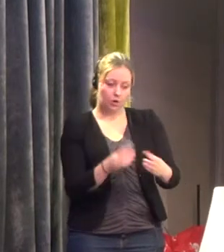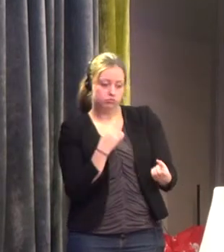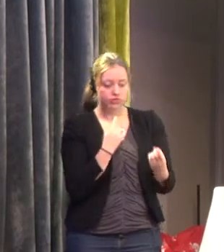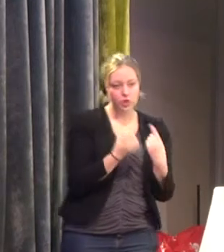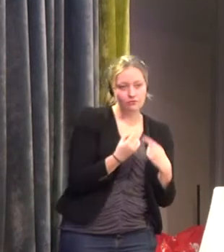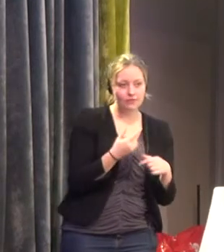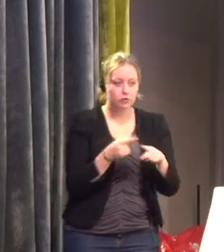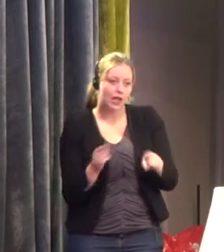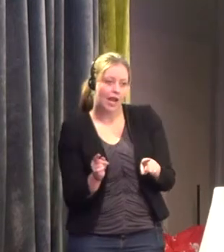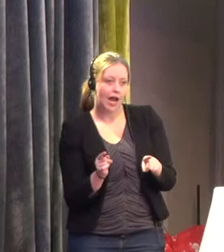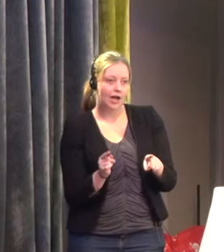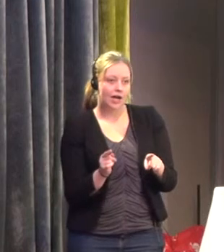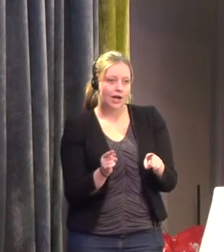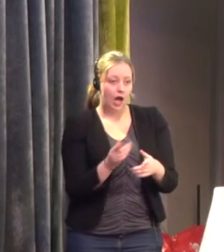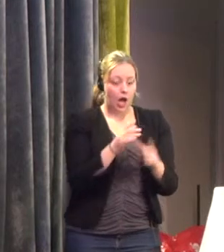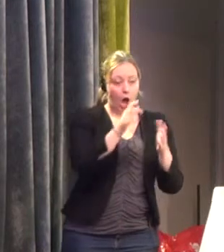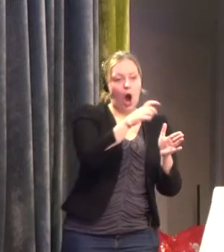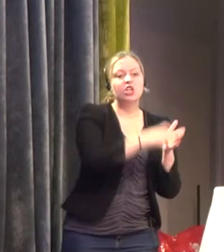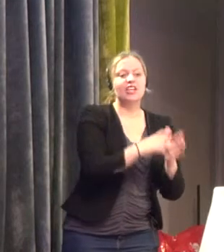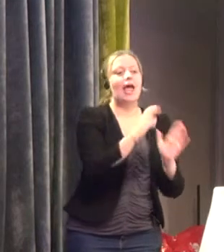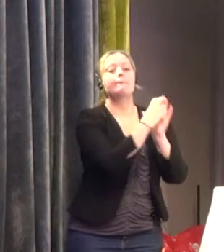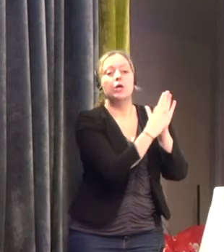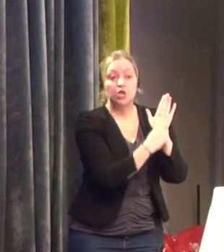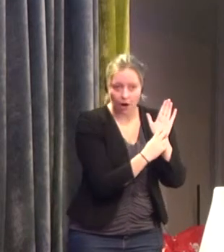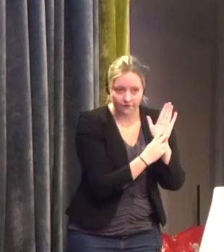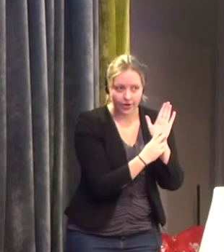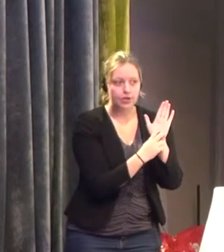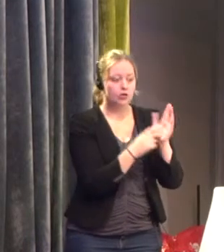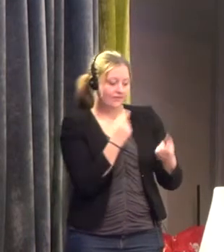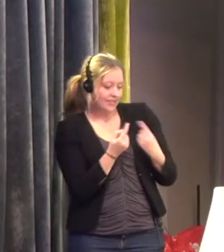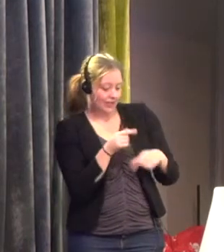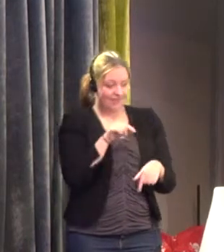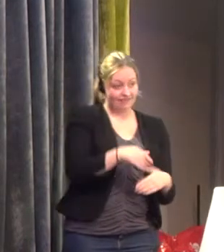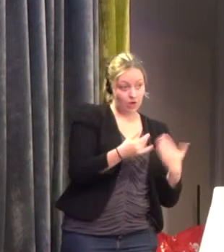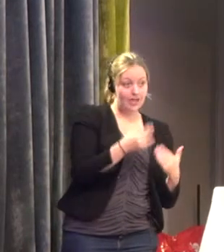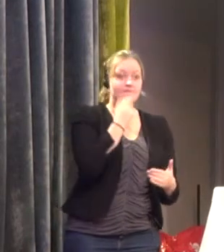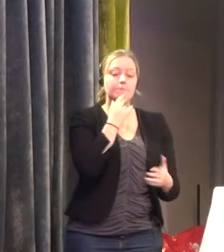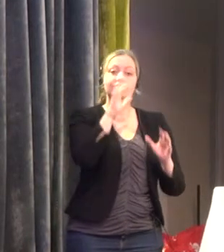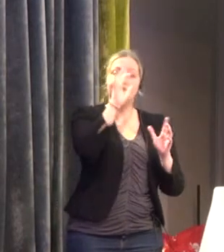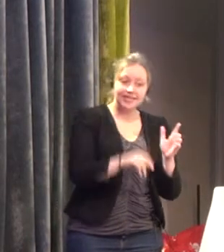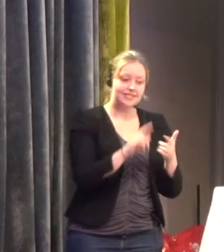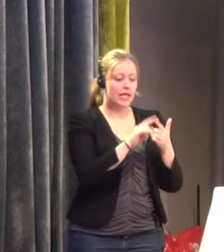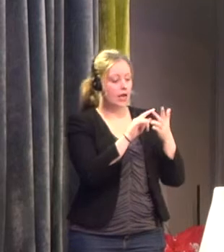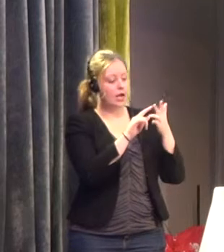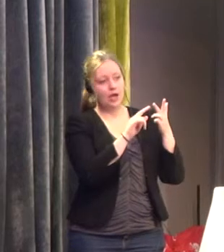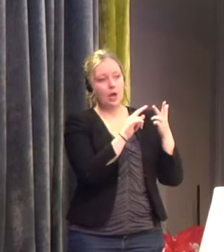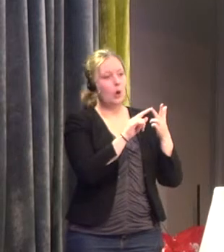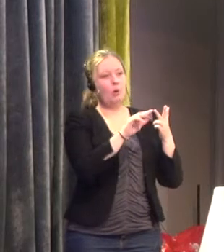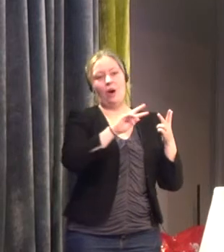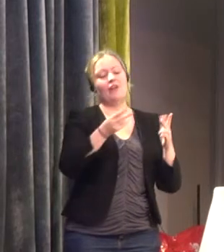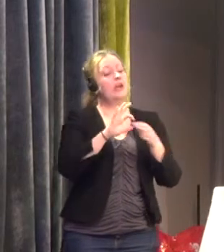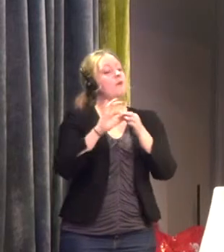day, and they would argue about what they ought to do about it. And just like any other family meeting, there were tears and